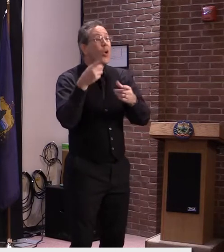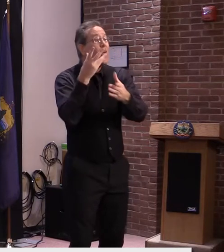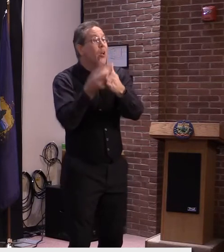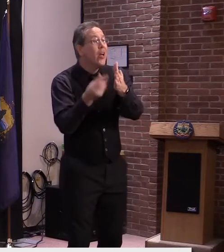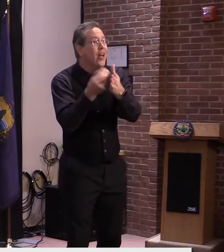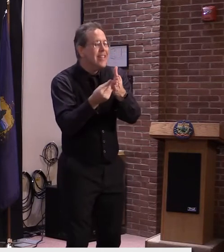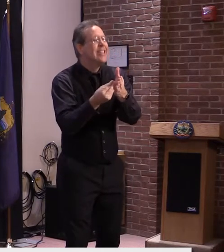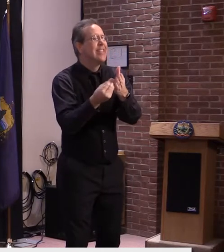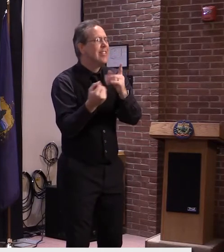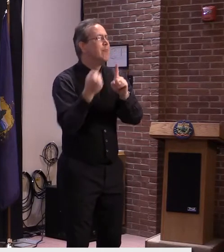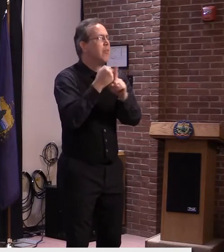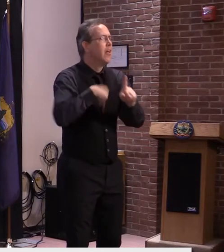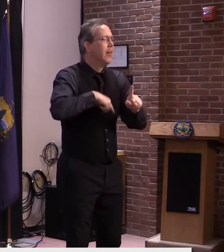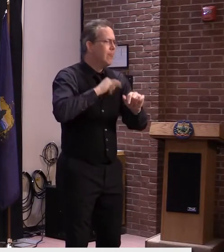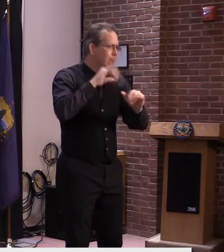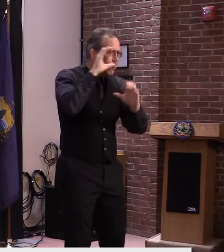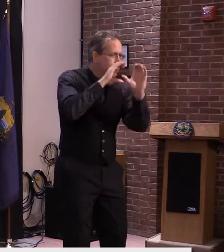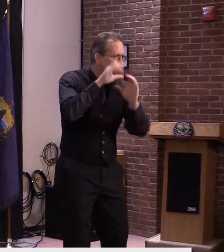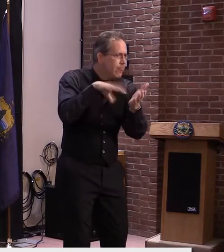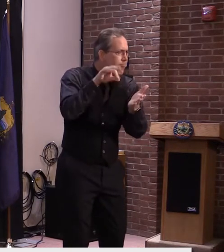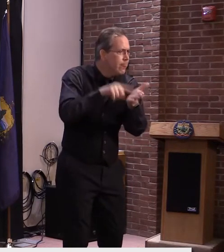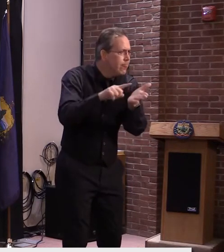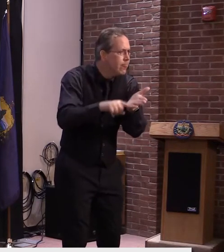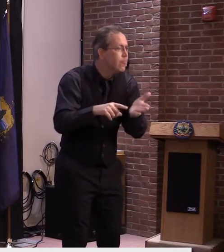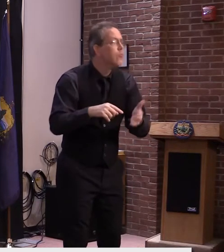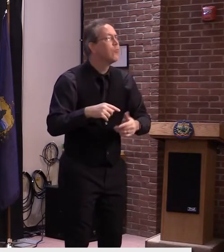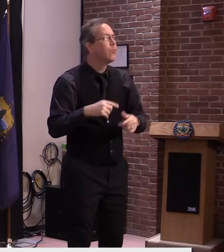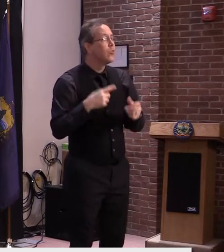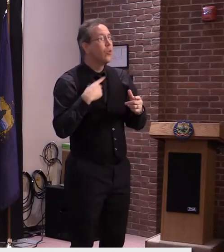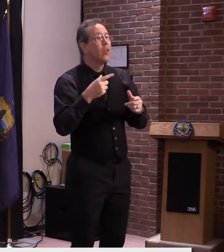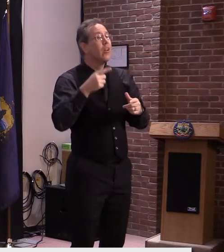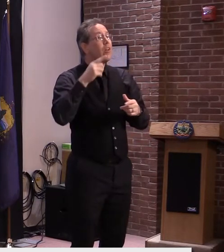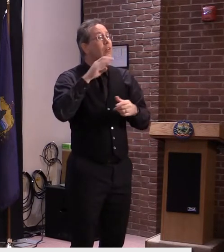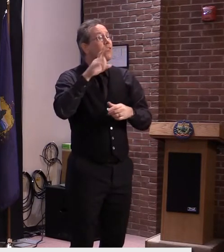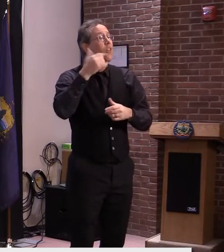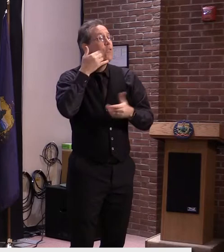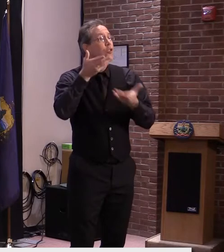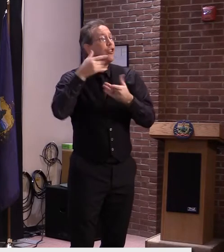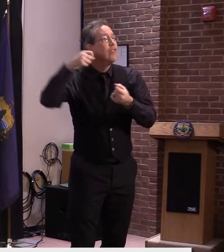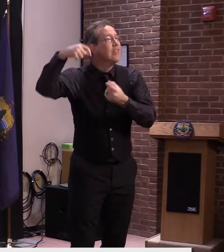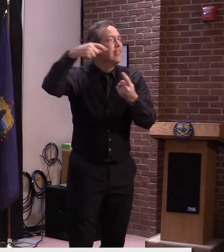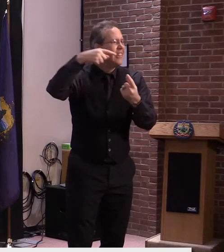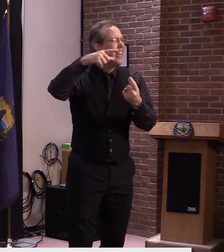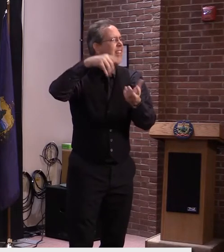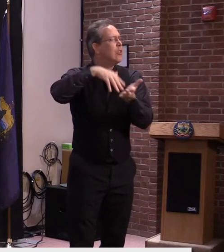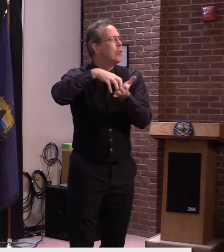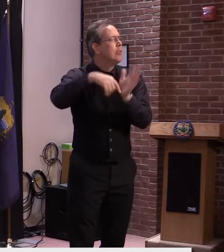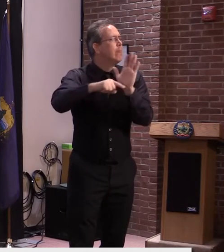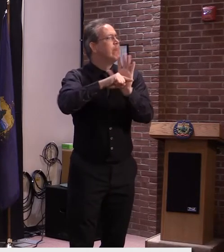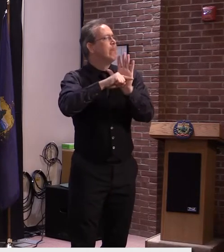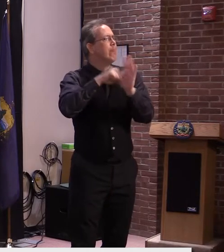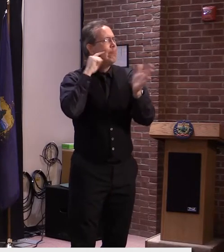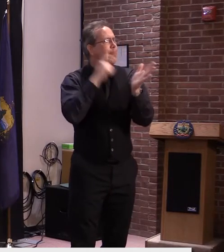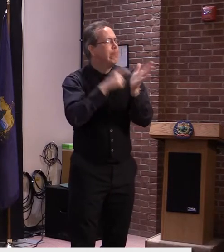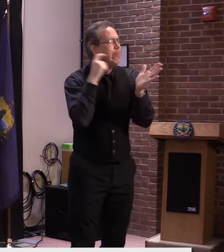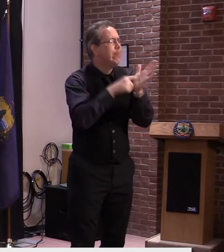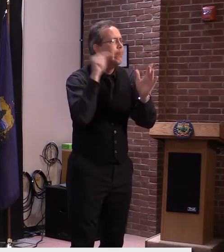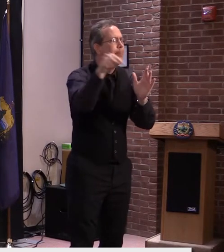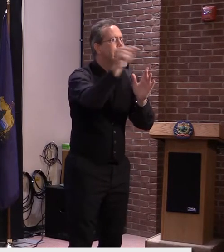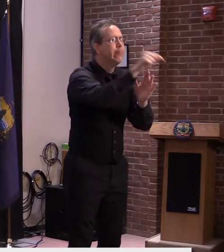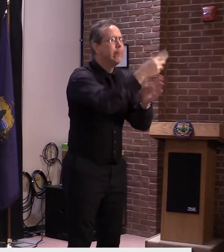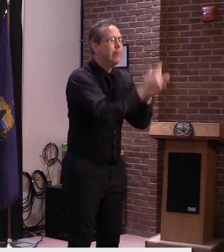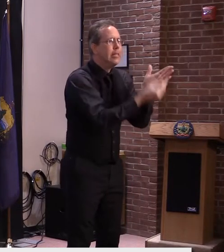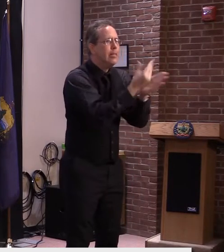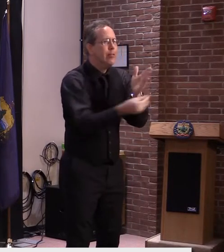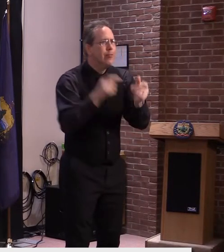of universal, high-quality, reliable wireless and cellular service. While most Vermonters